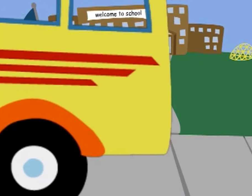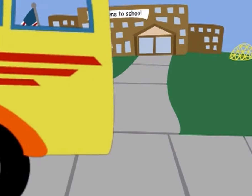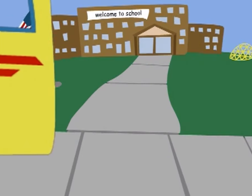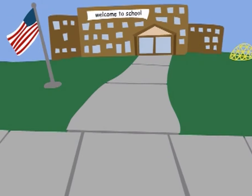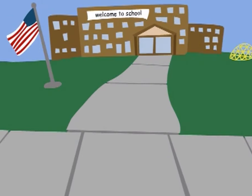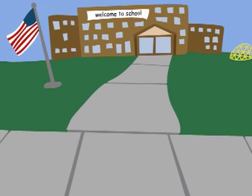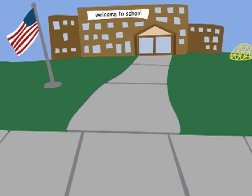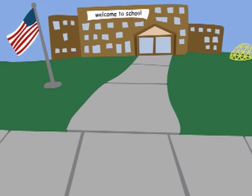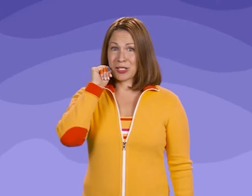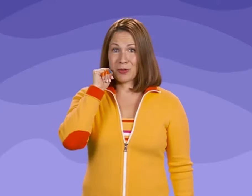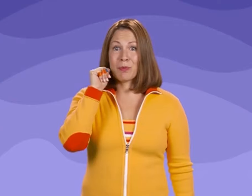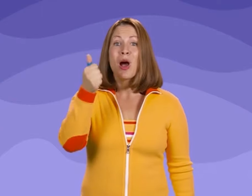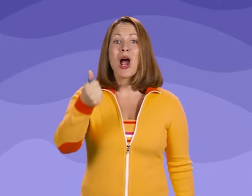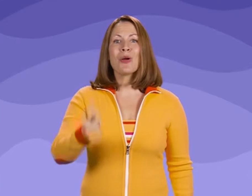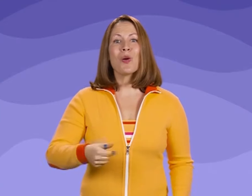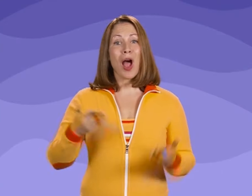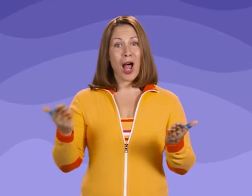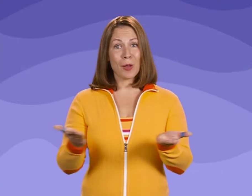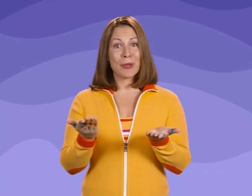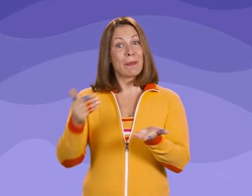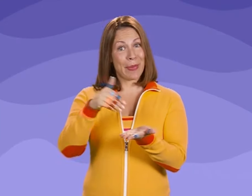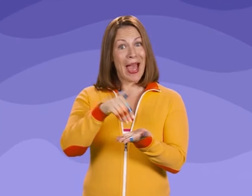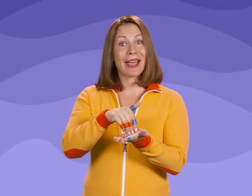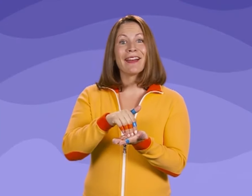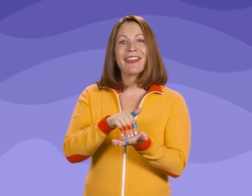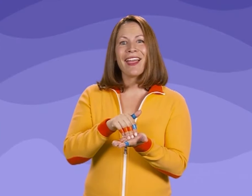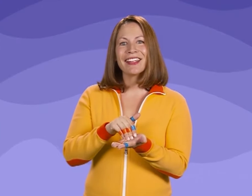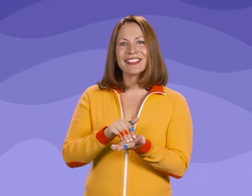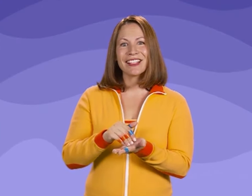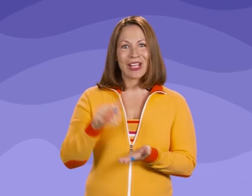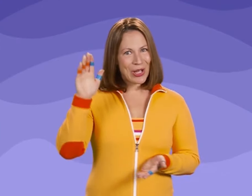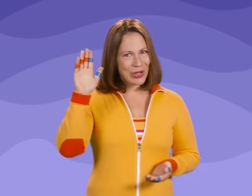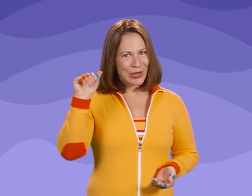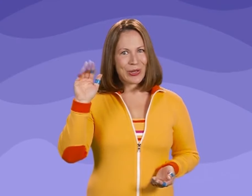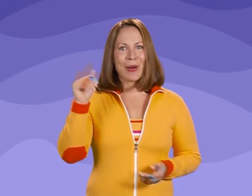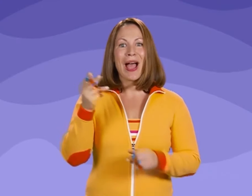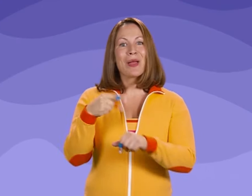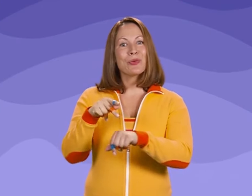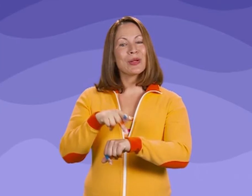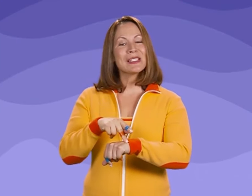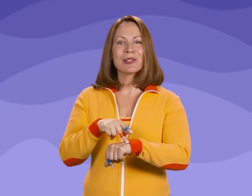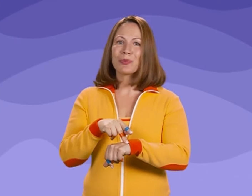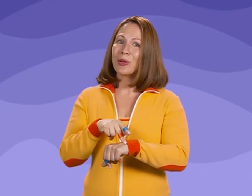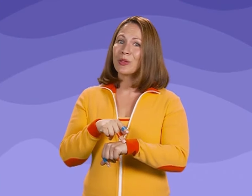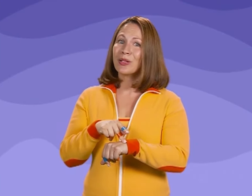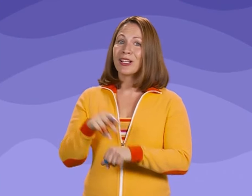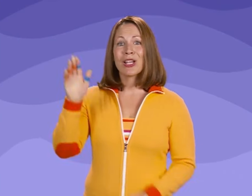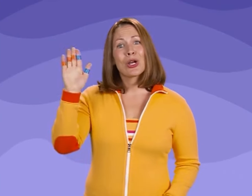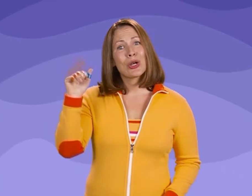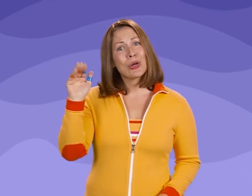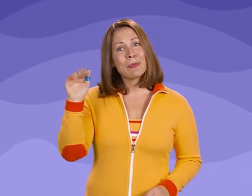home. Tomorrow I'll be back again. Goodbye, principal.